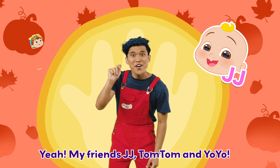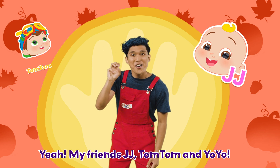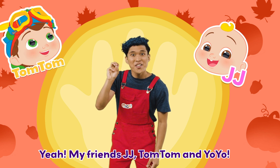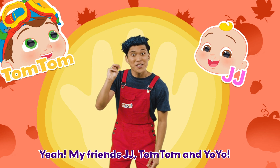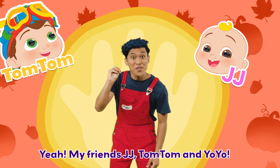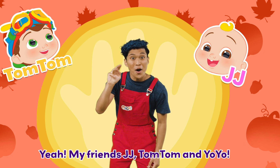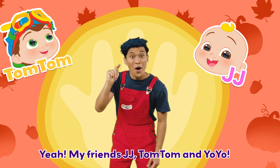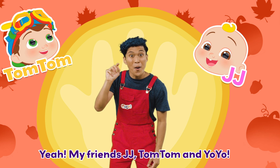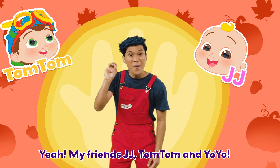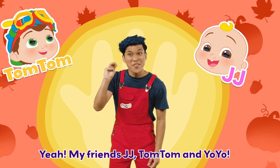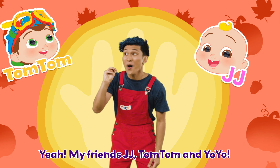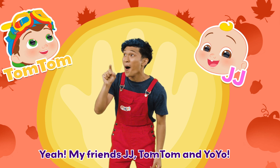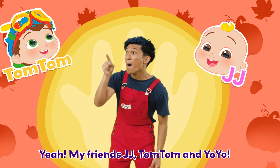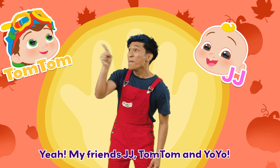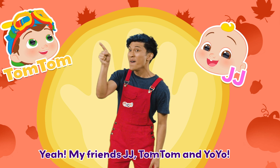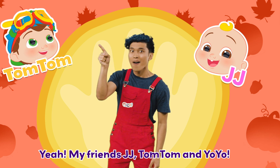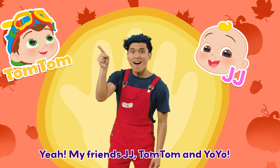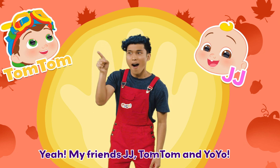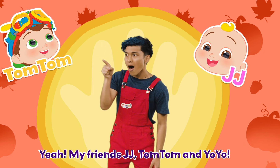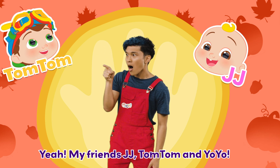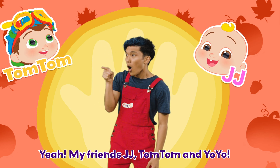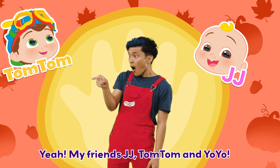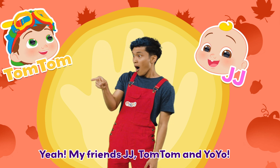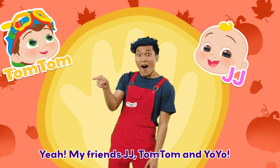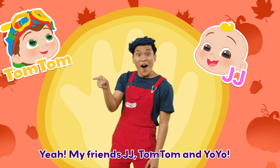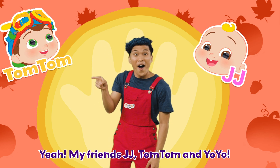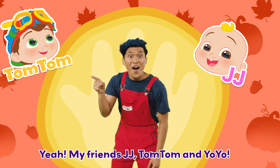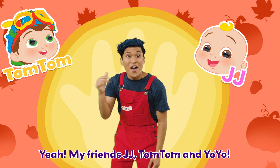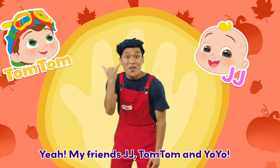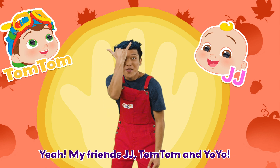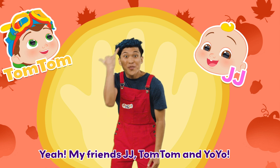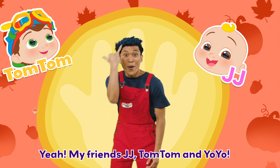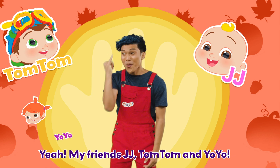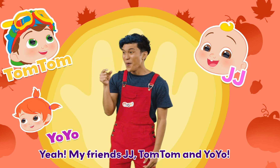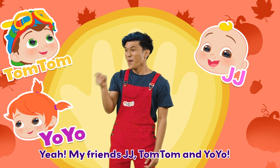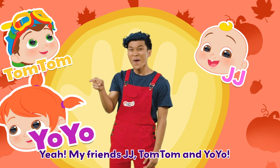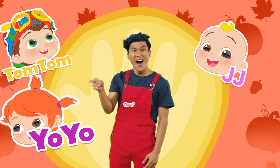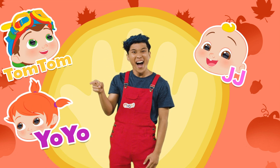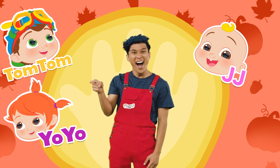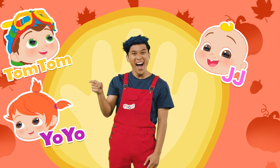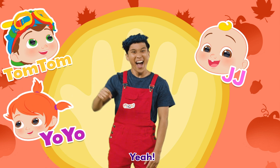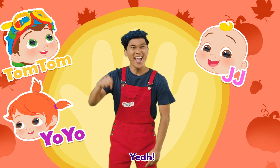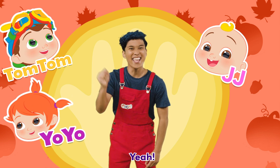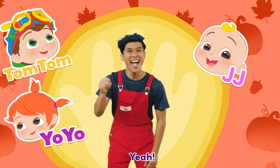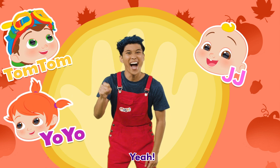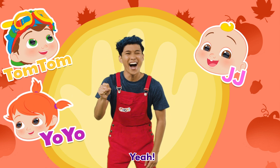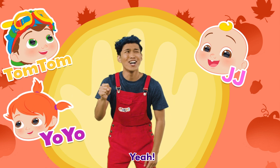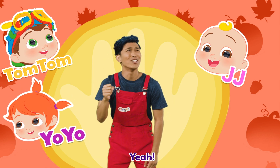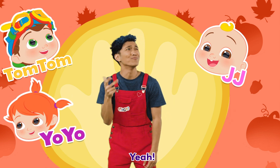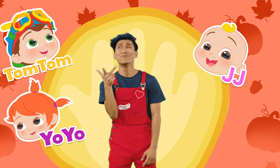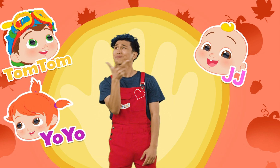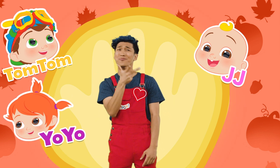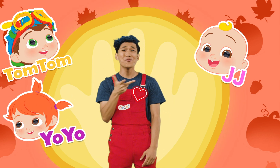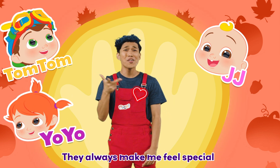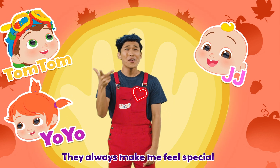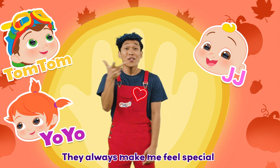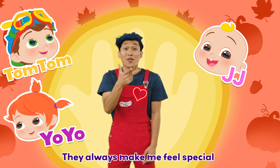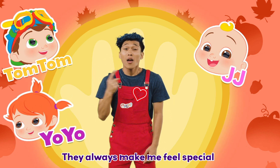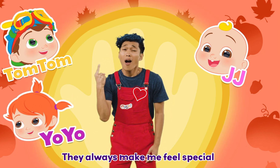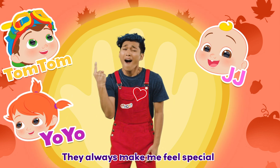Tom Tom, and Yo-Yo. Yes. Yeah. They always